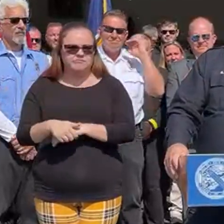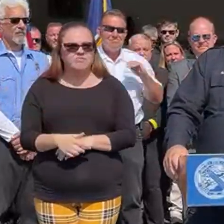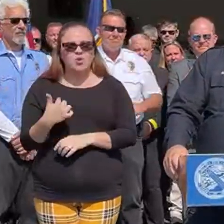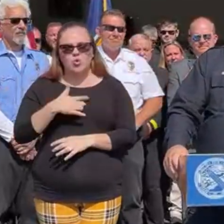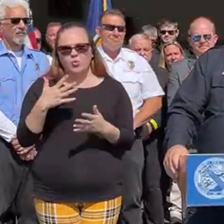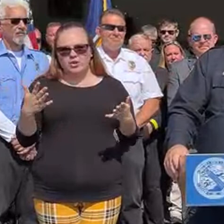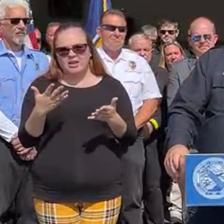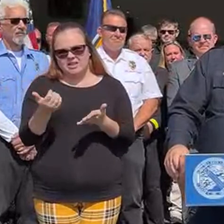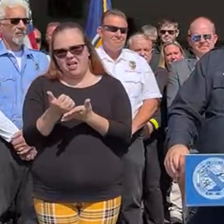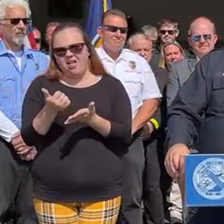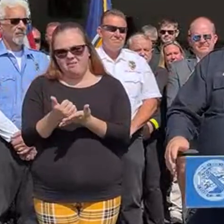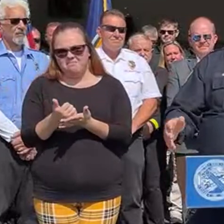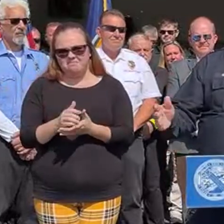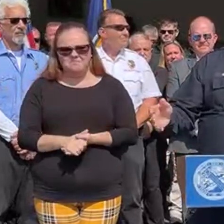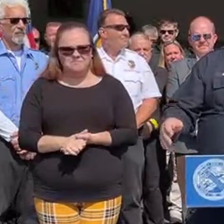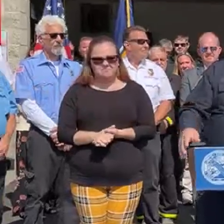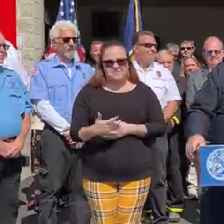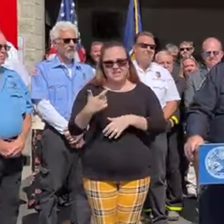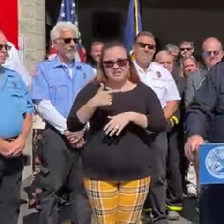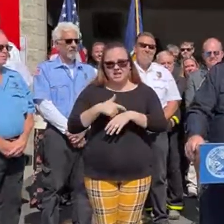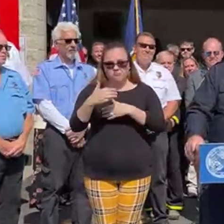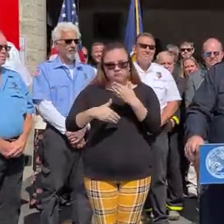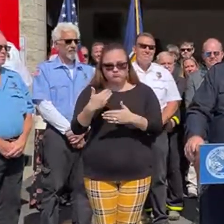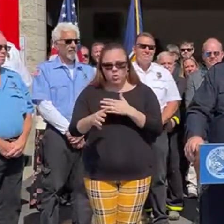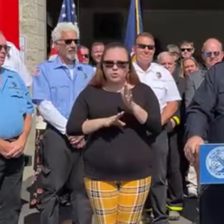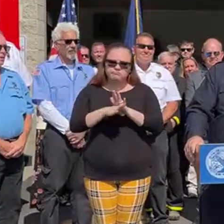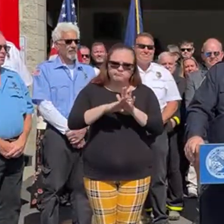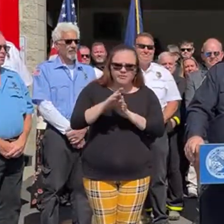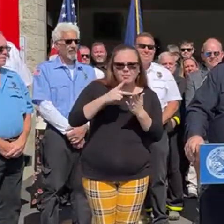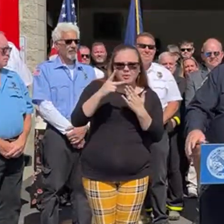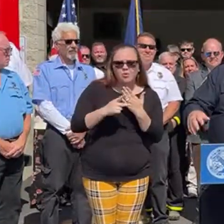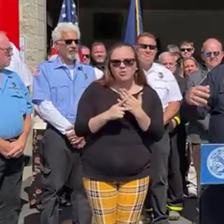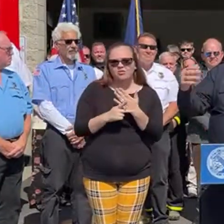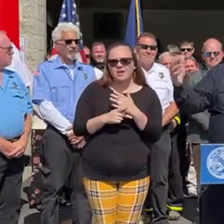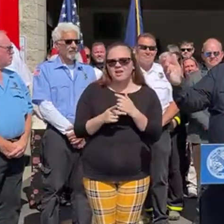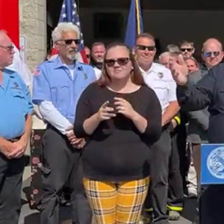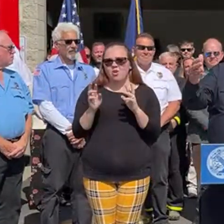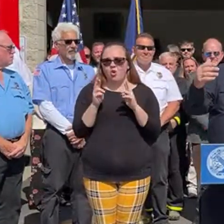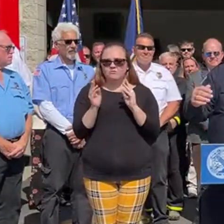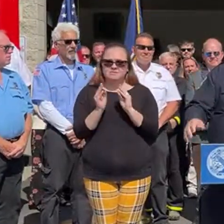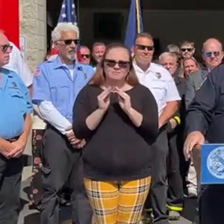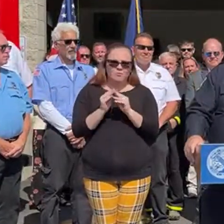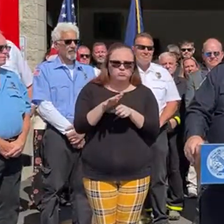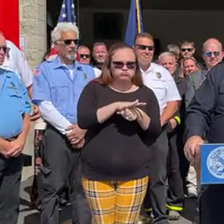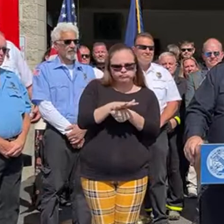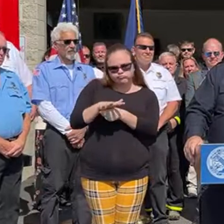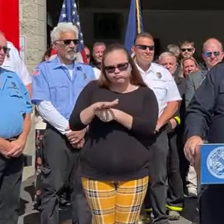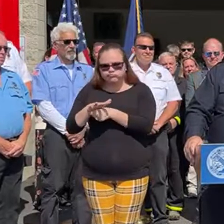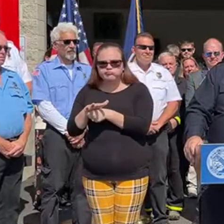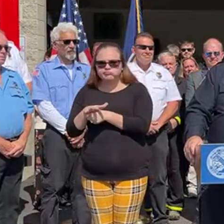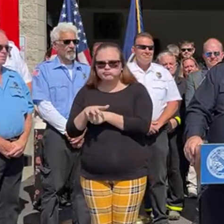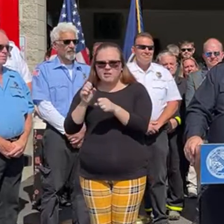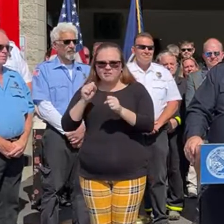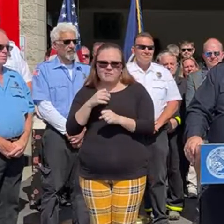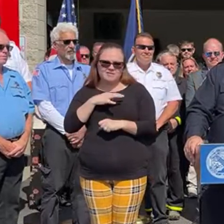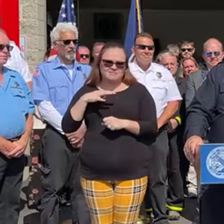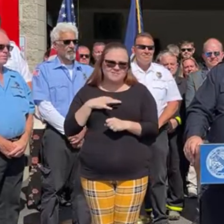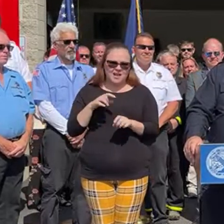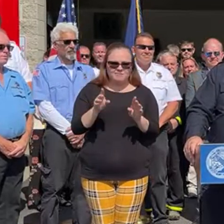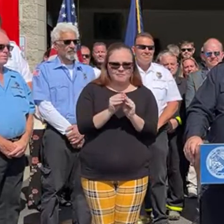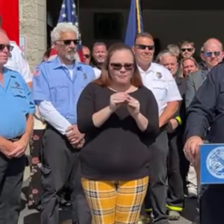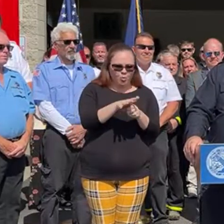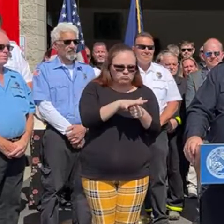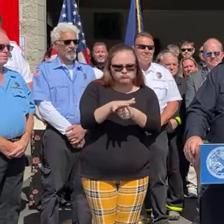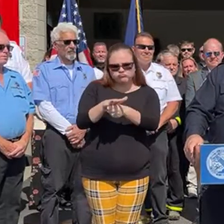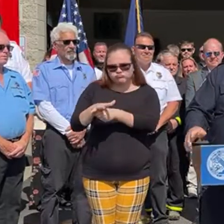here to help. And as time goes on, we'll develop the program. We'll hopefully have more areas to be able to staff ambulances and